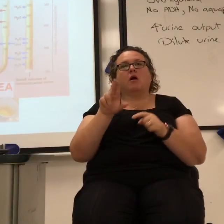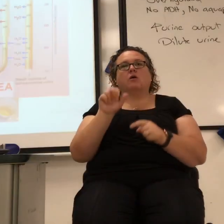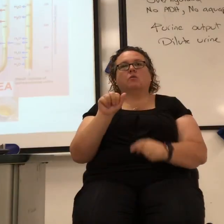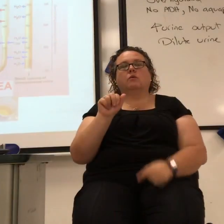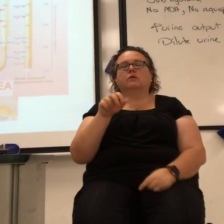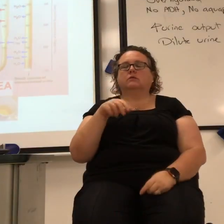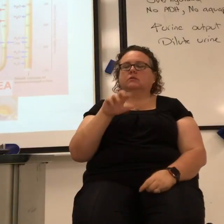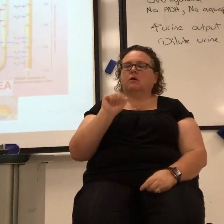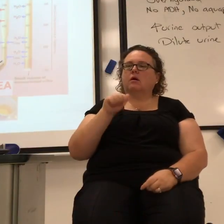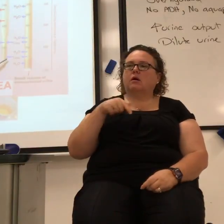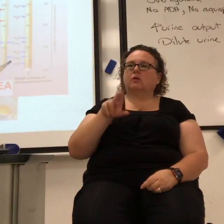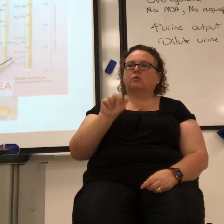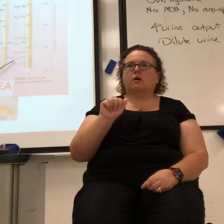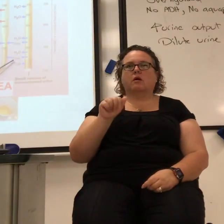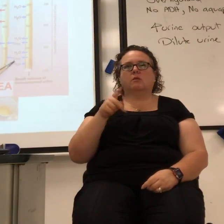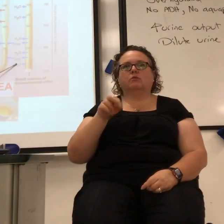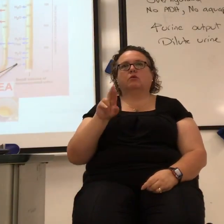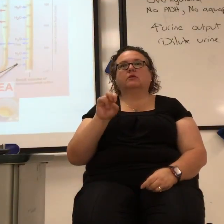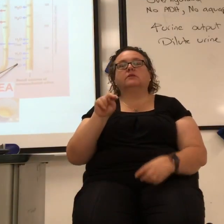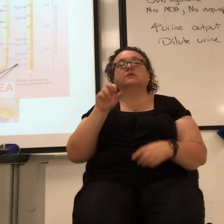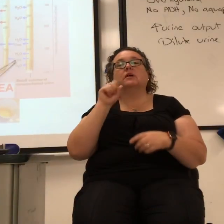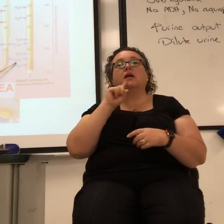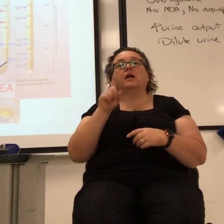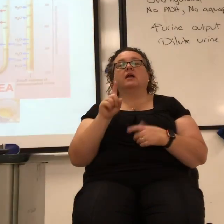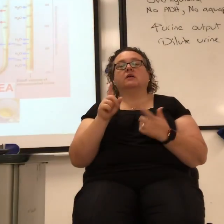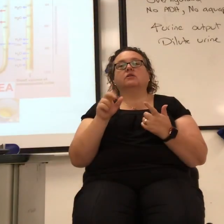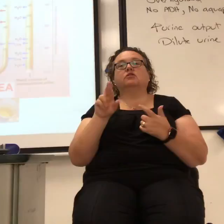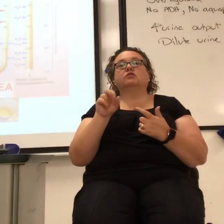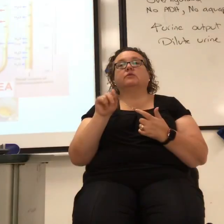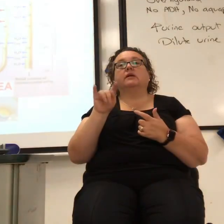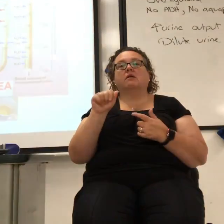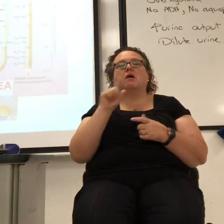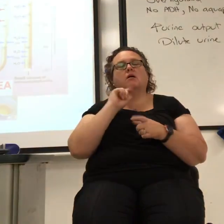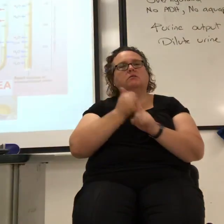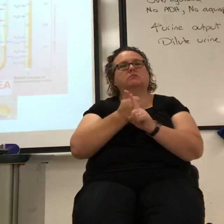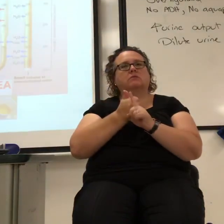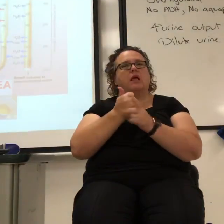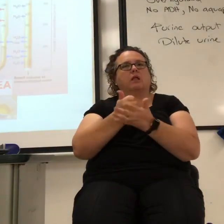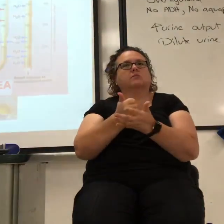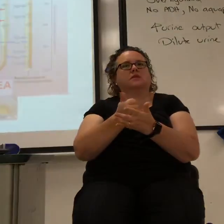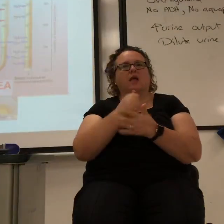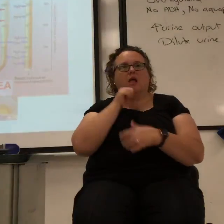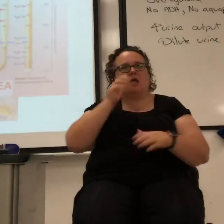Okay. And urea helps. I haven't mentioned urea yet, but